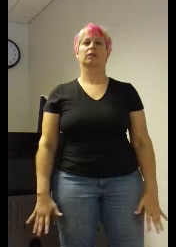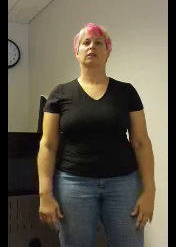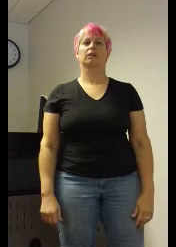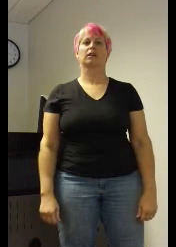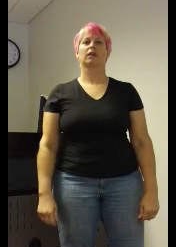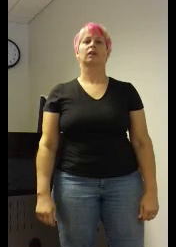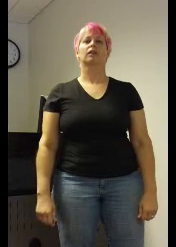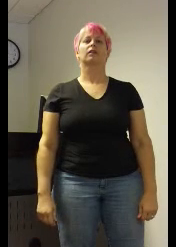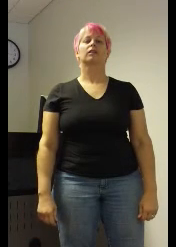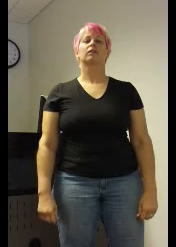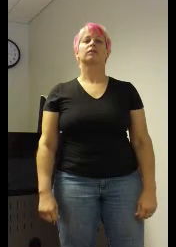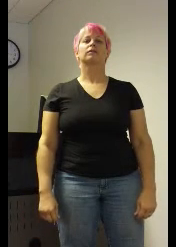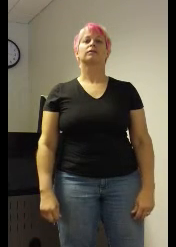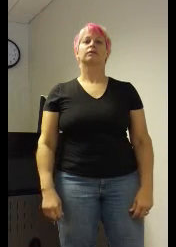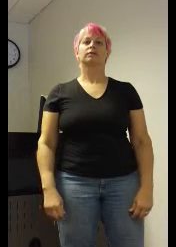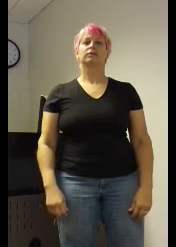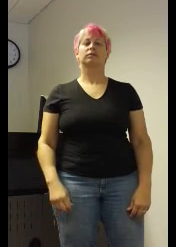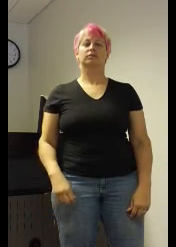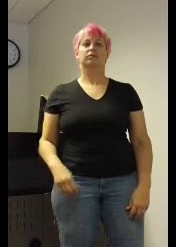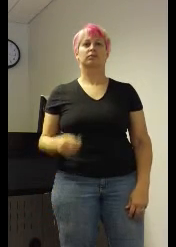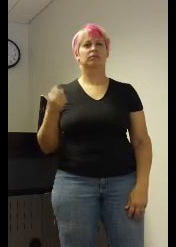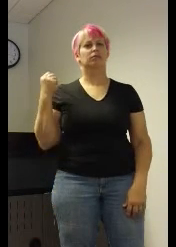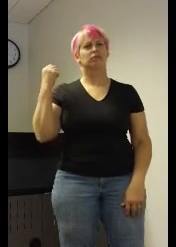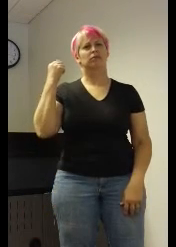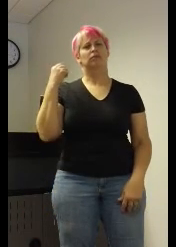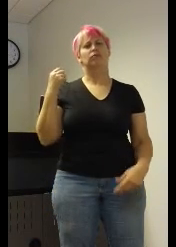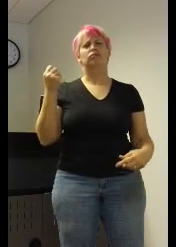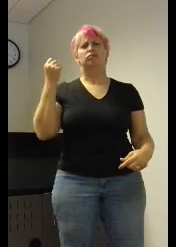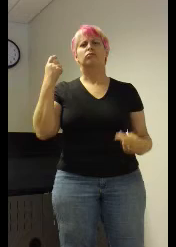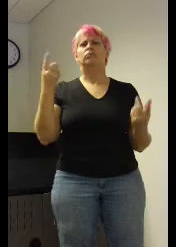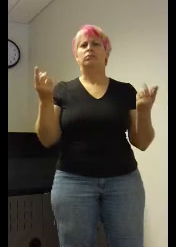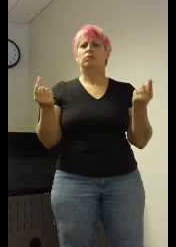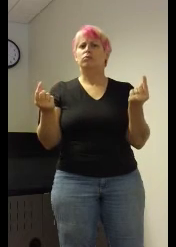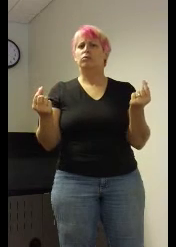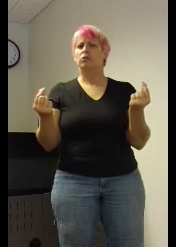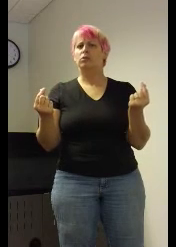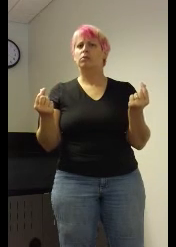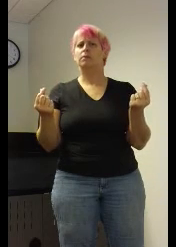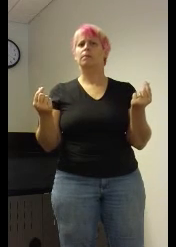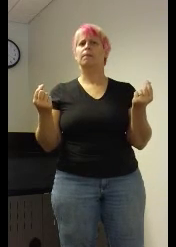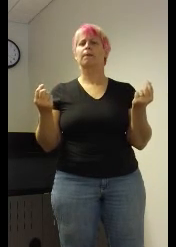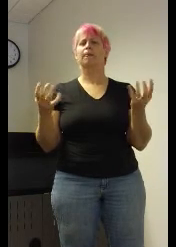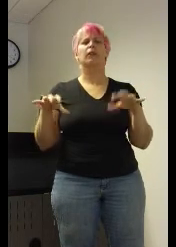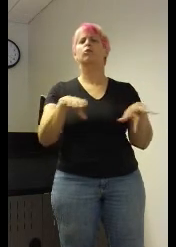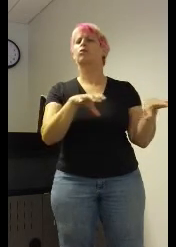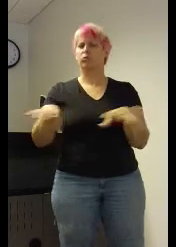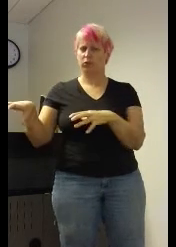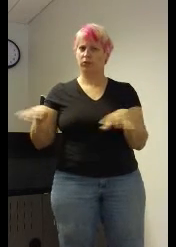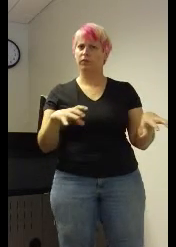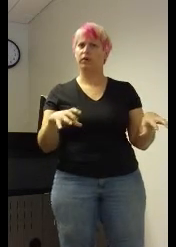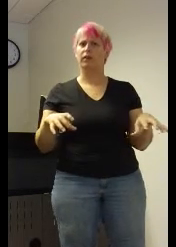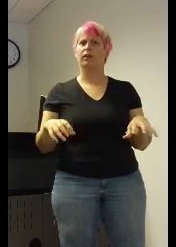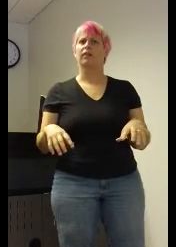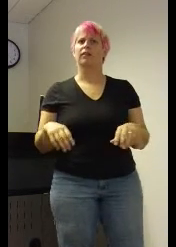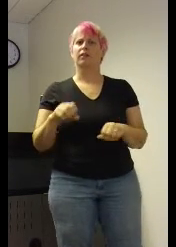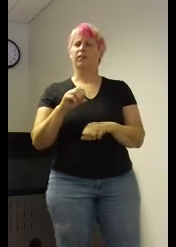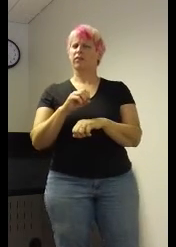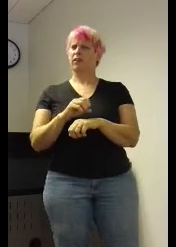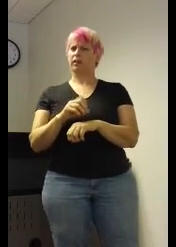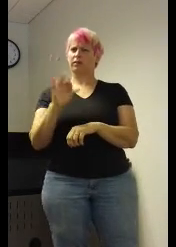We do have environmental factors, if people are wondering where this comes from. We think that pesticides may have increased the